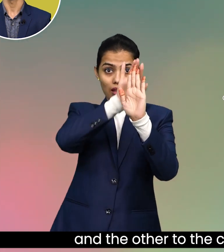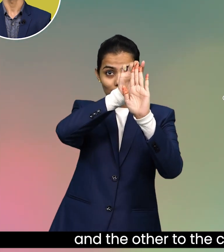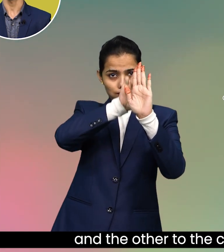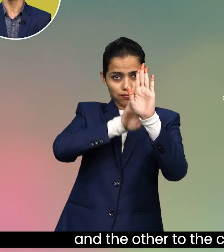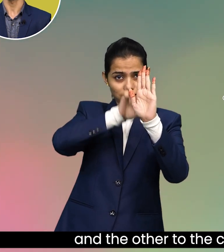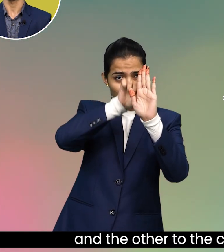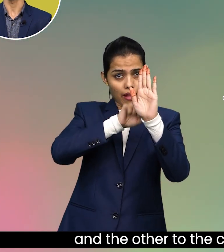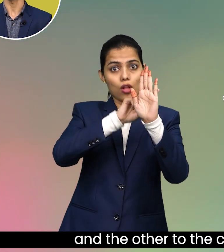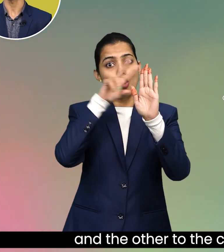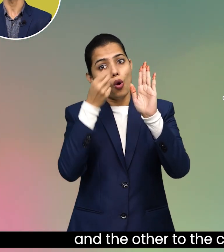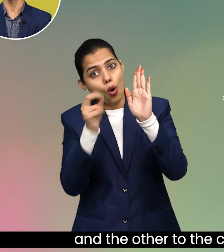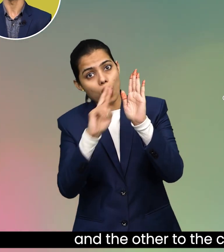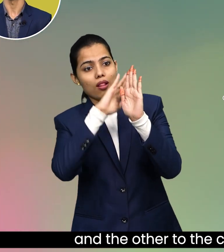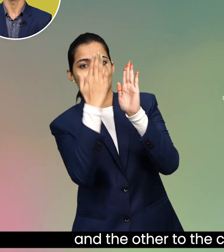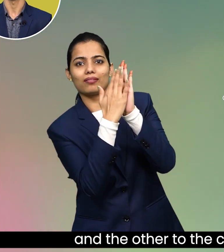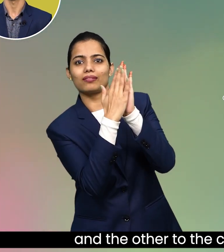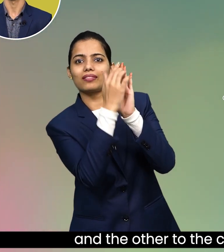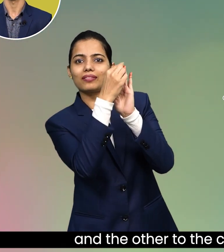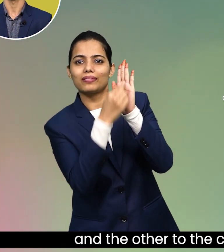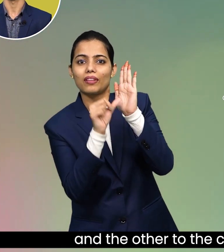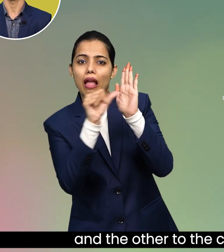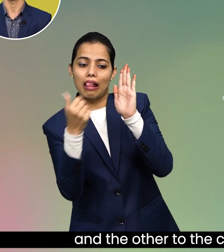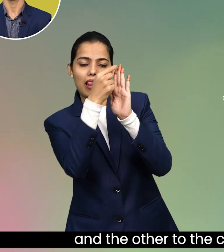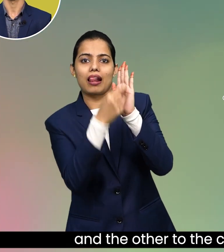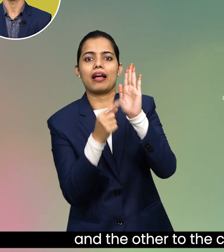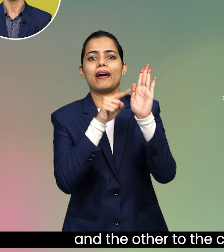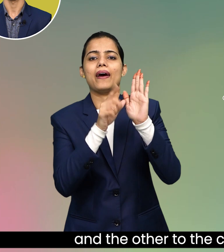cord's front or ventral side.